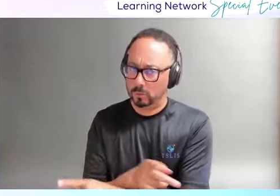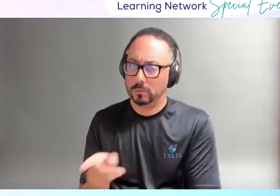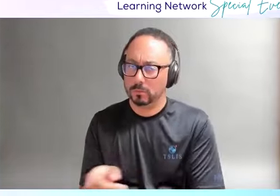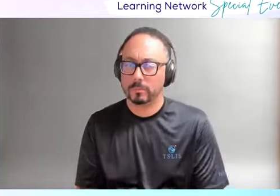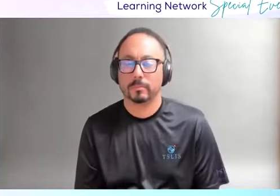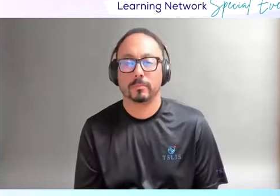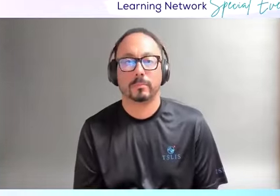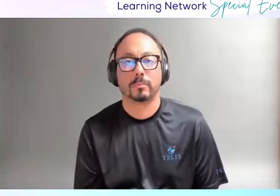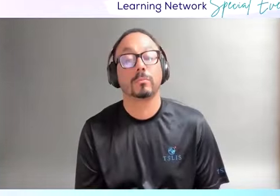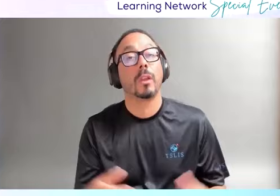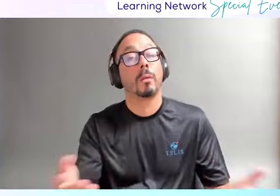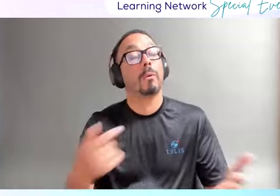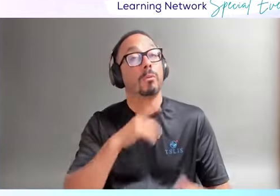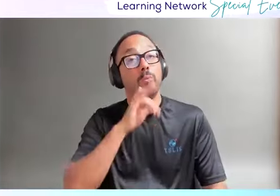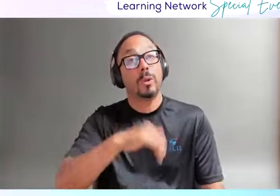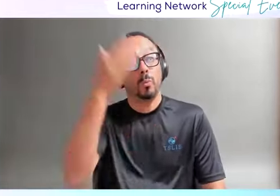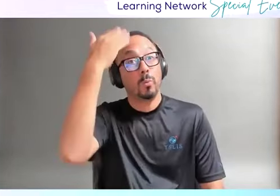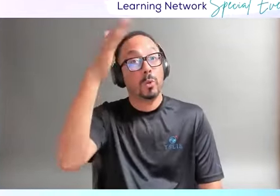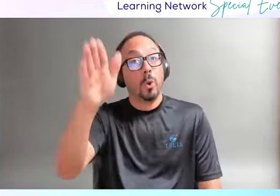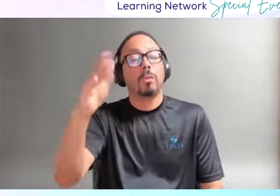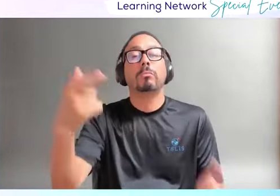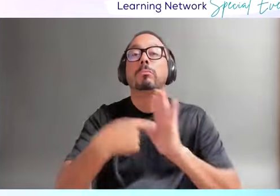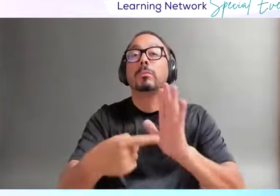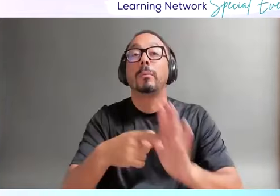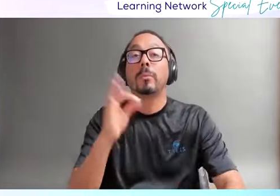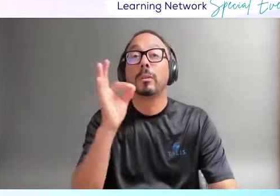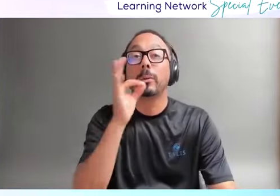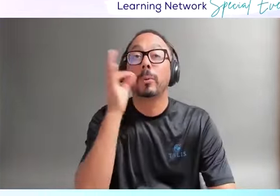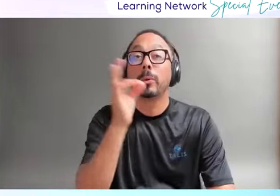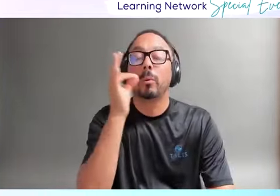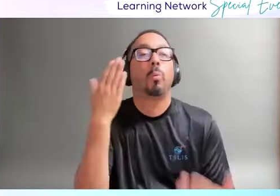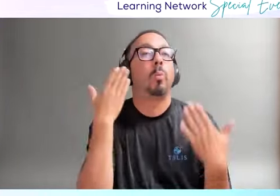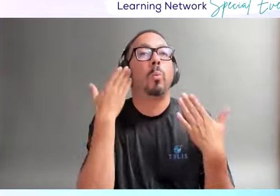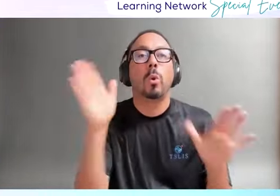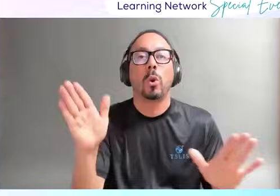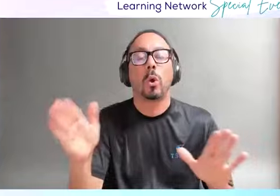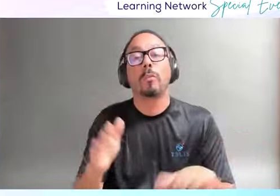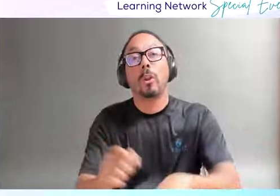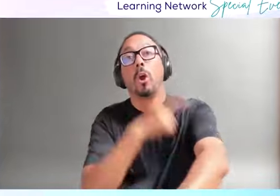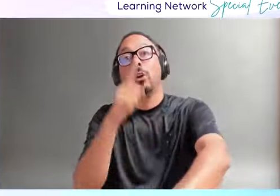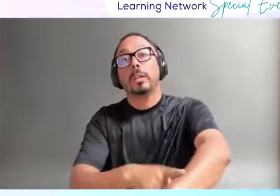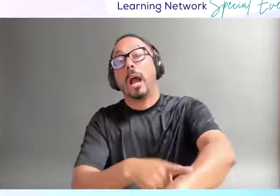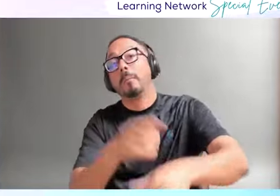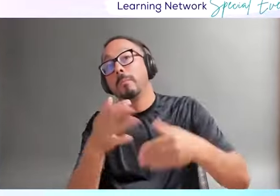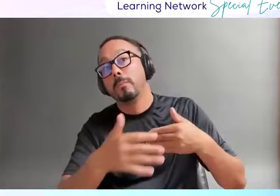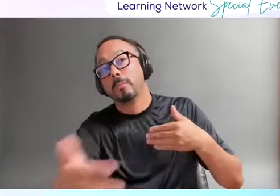what the long-term impacts of cannabis use are, even though it's a legal drug in Canada. We do know that